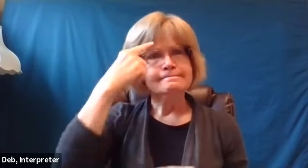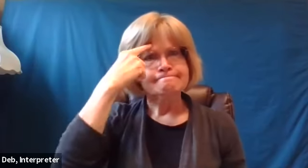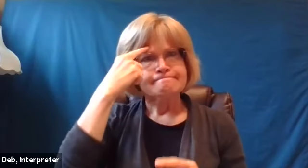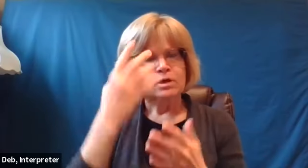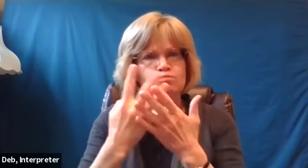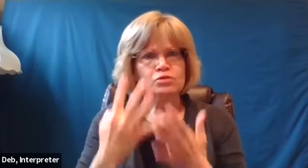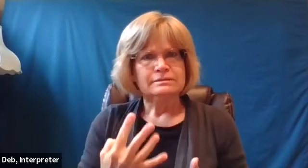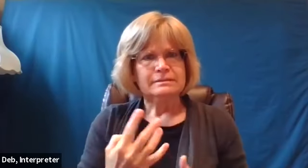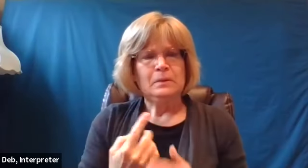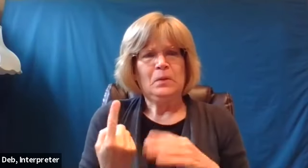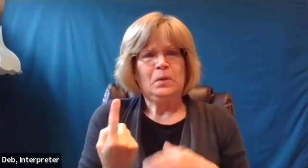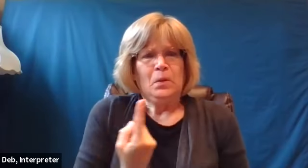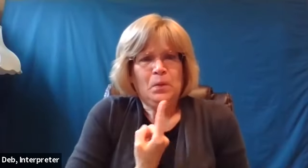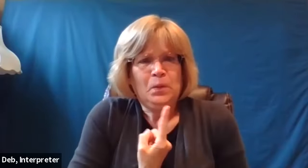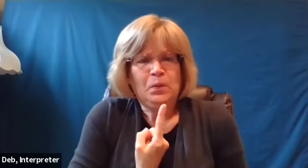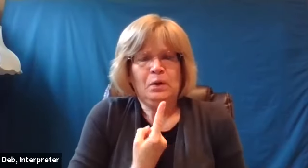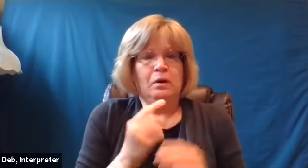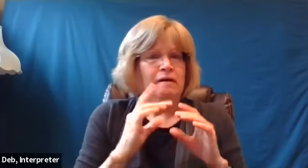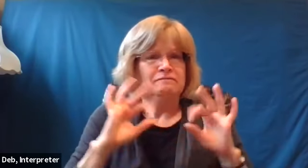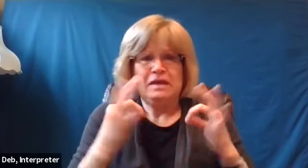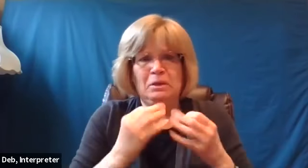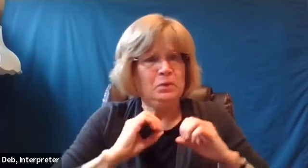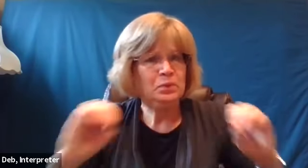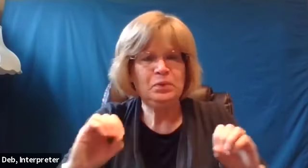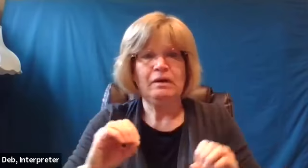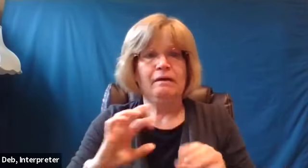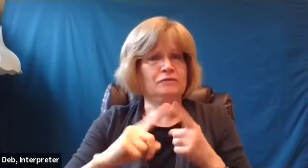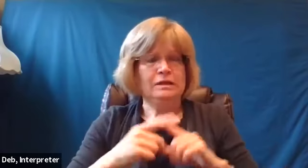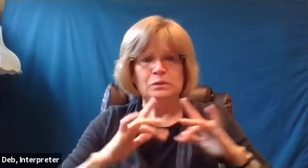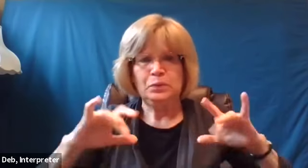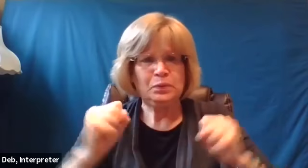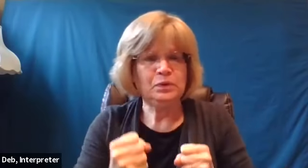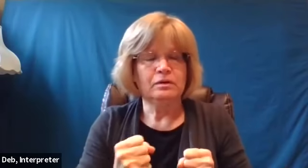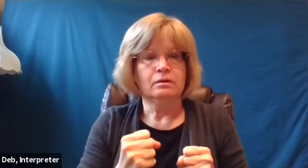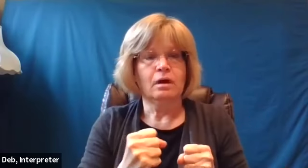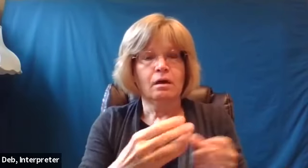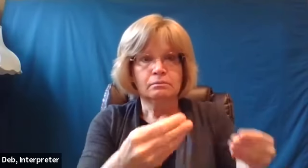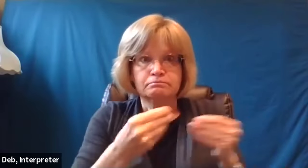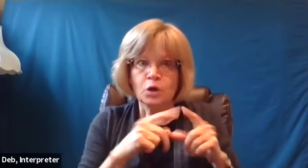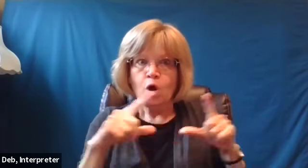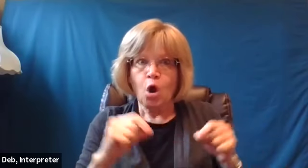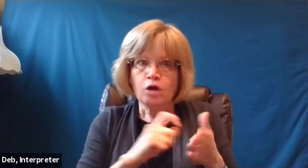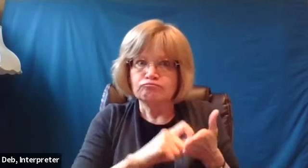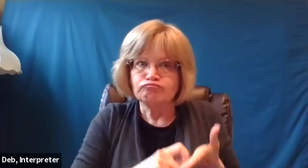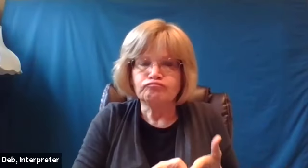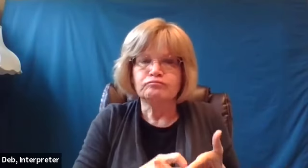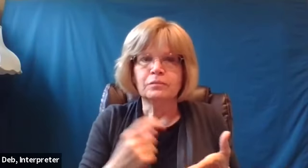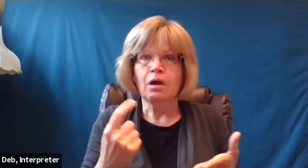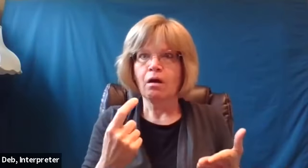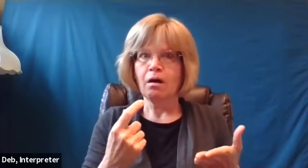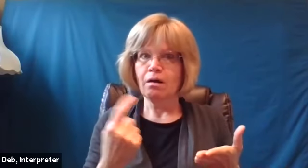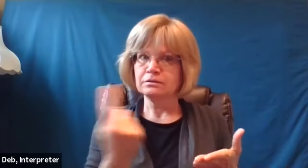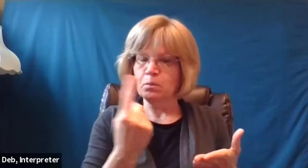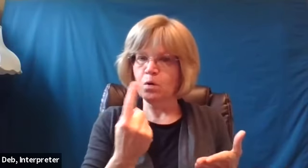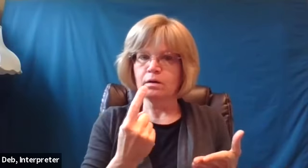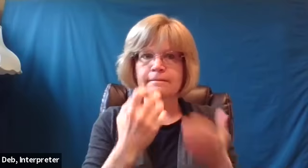without family or friends, and receiving a handwritten note, a reminder that I was not forgotten, not alone. Here at Grove, you are invited to do simple